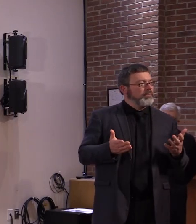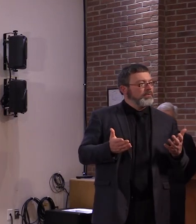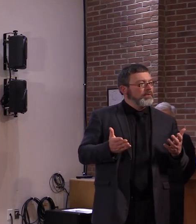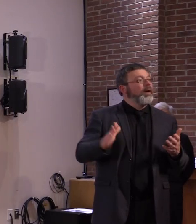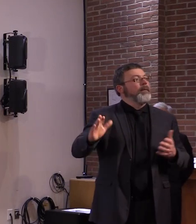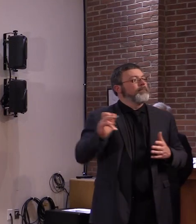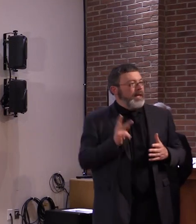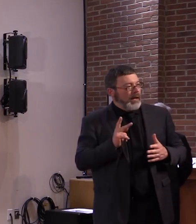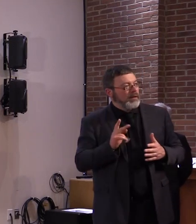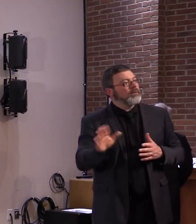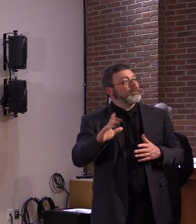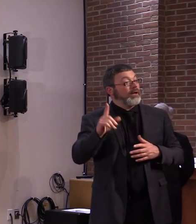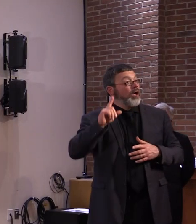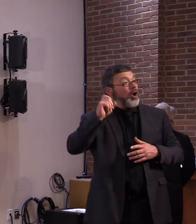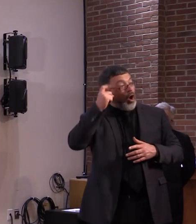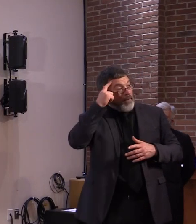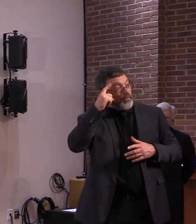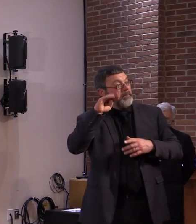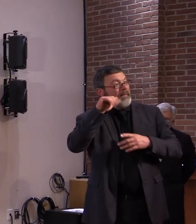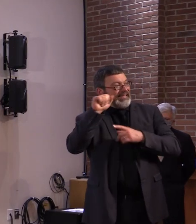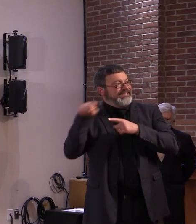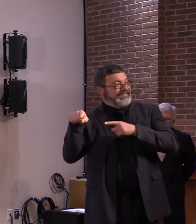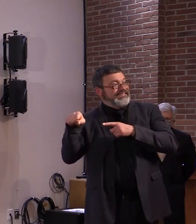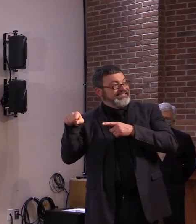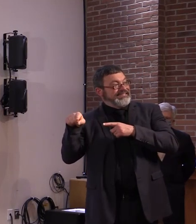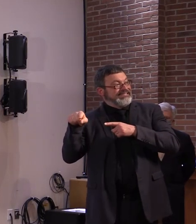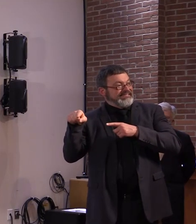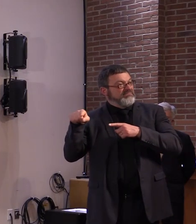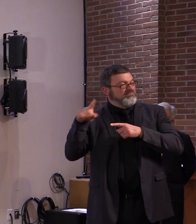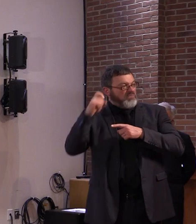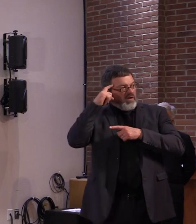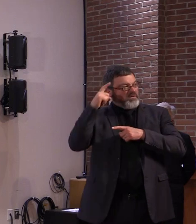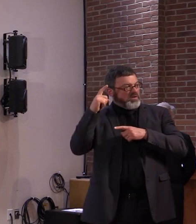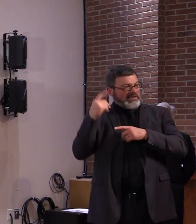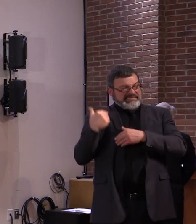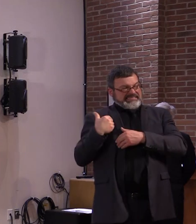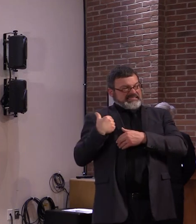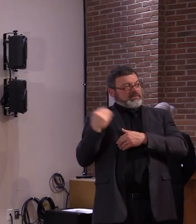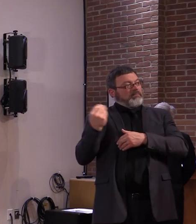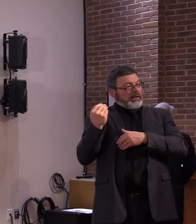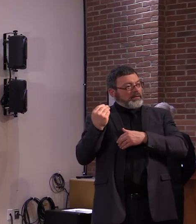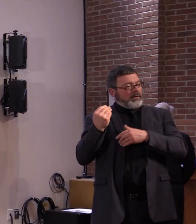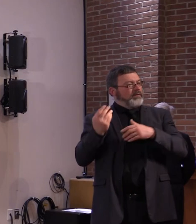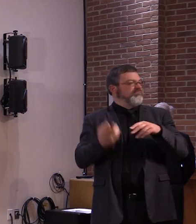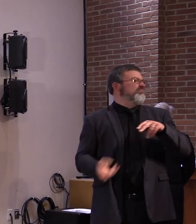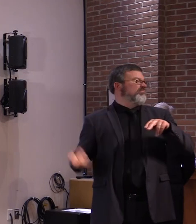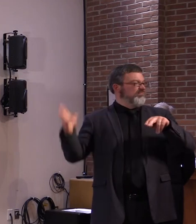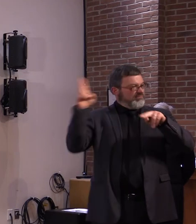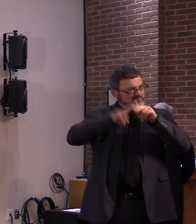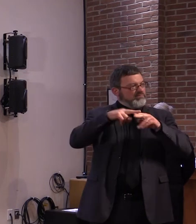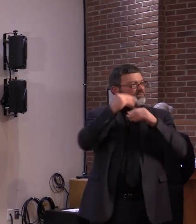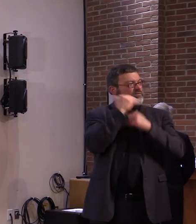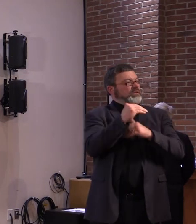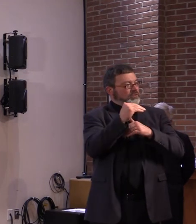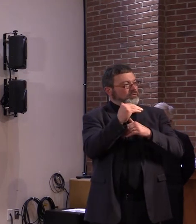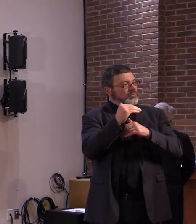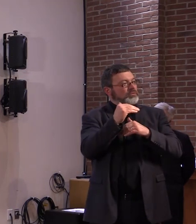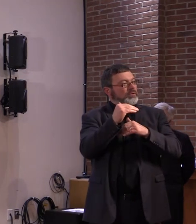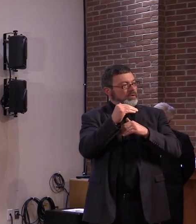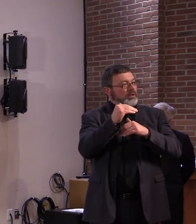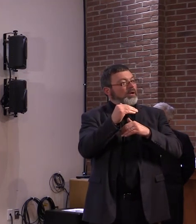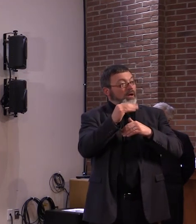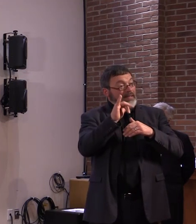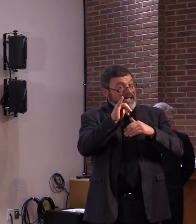Governor Baker, in Massachusetts, on Monday, restricted home social gatherings to 10 and required a